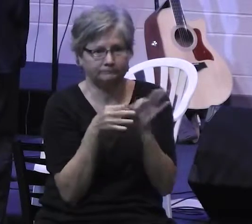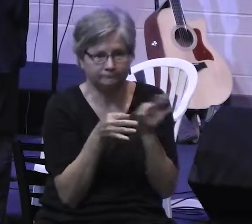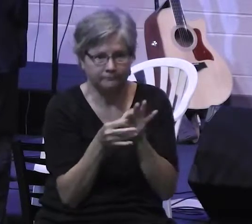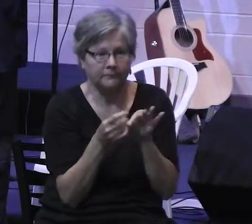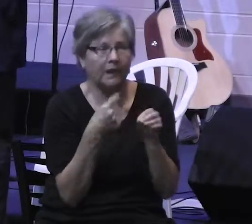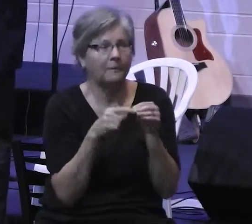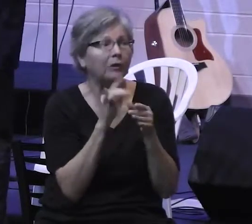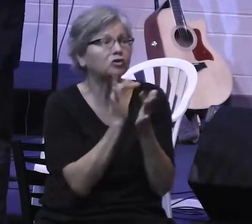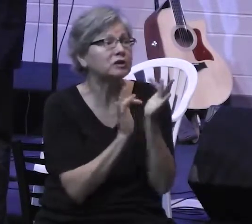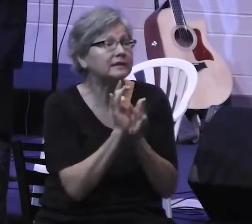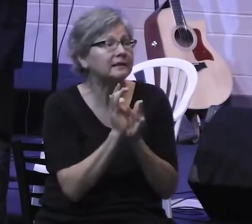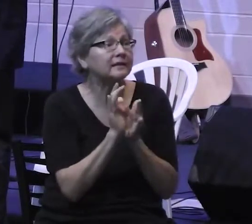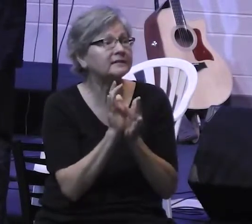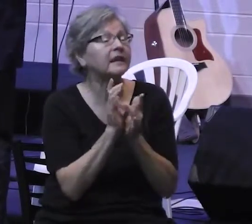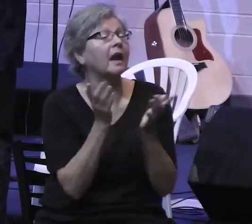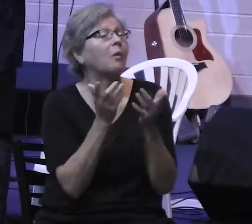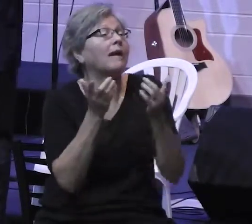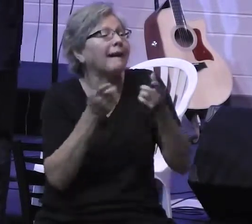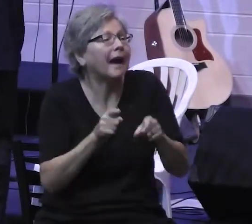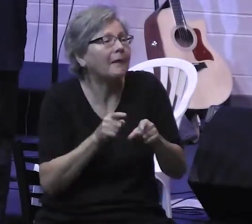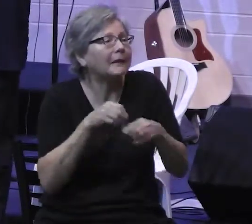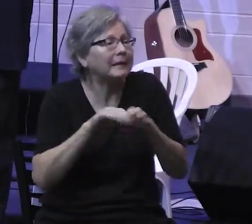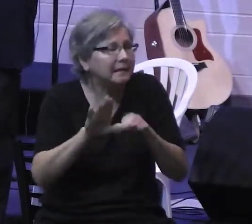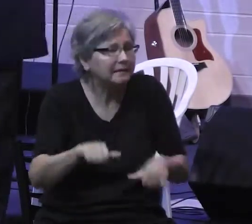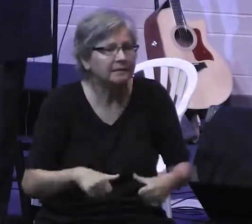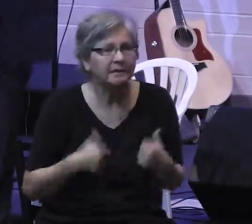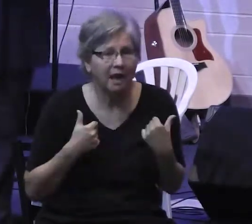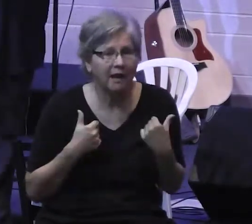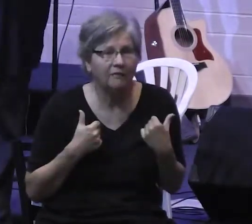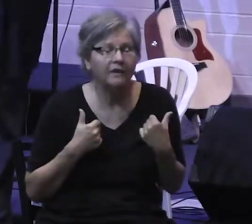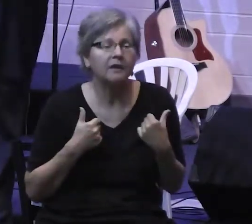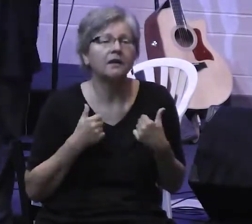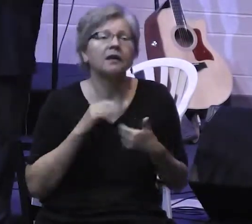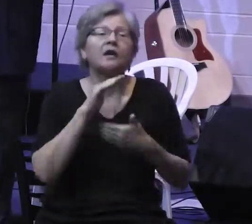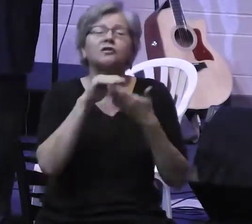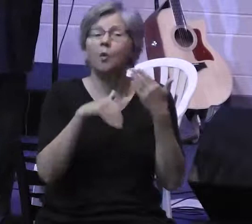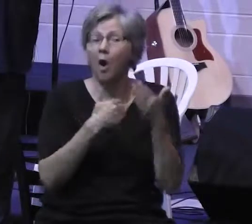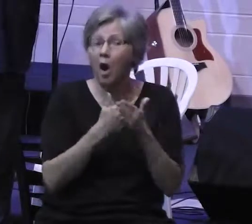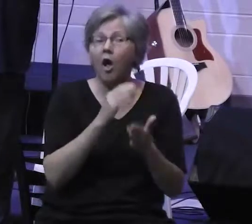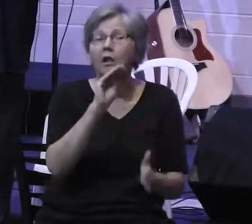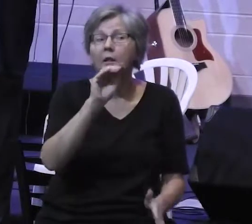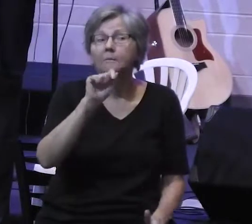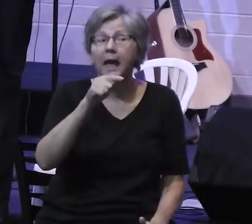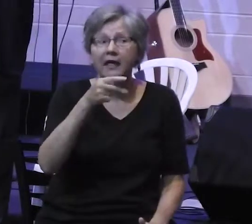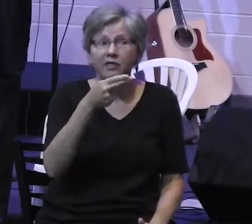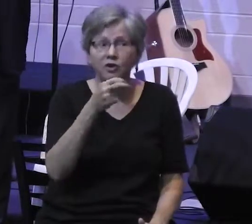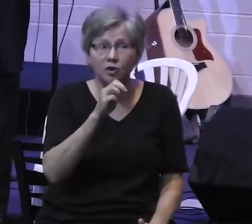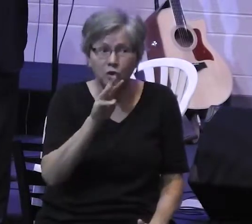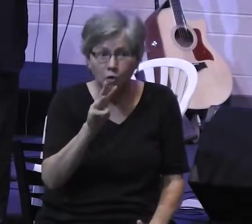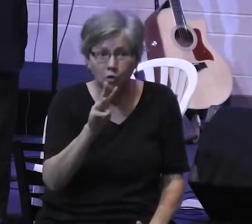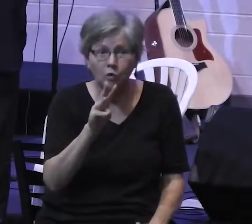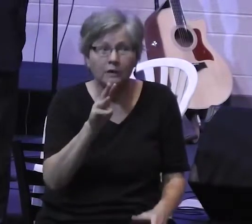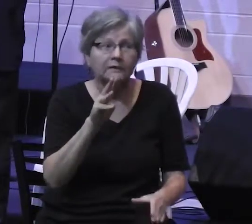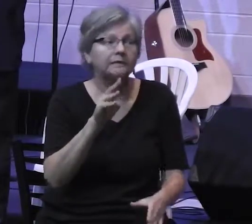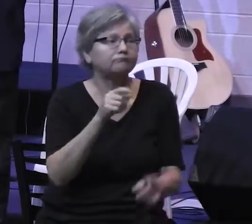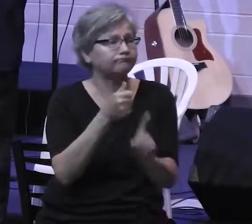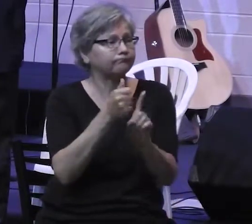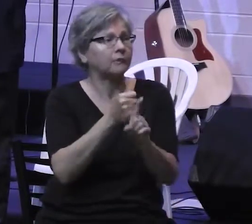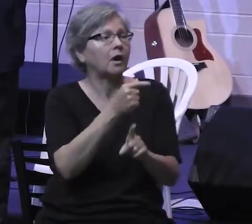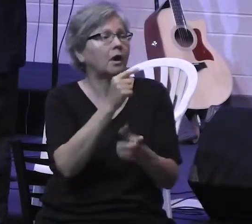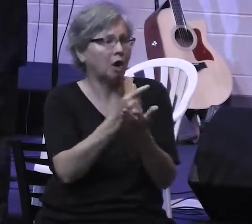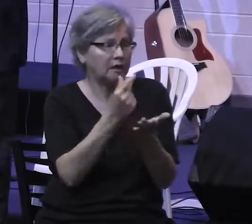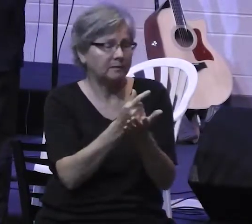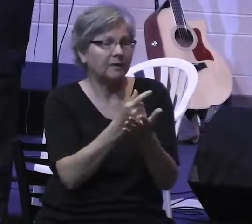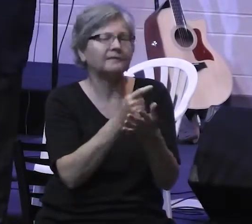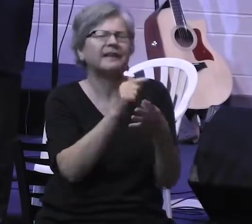his life, and we want to give it to you on the go. So actually all of Matthew is the gospel, as is Mark, Luke, and John. And